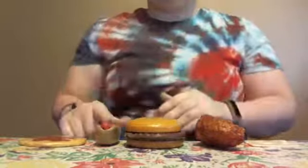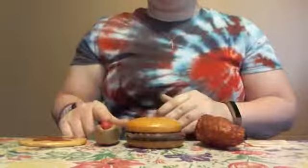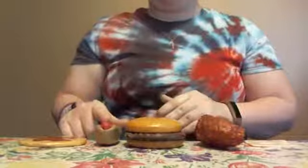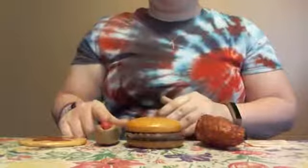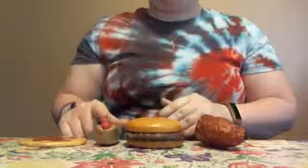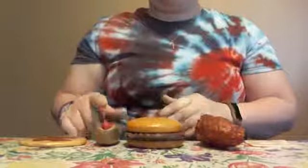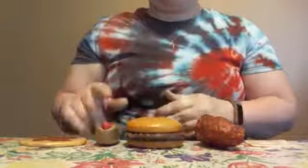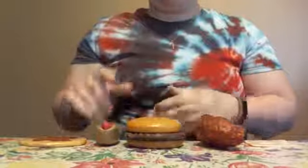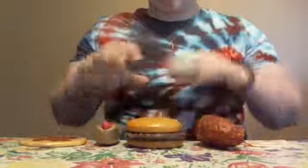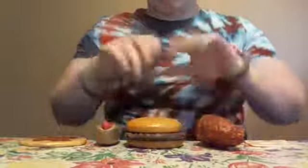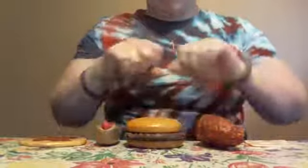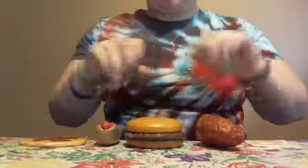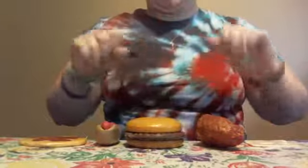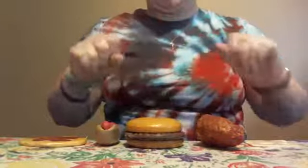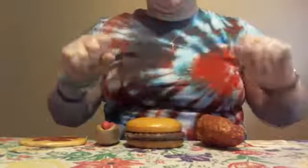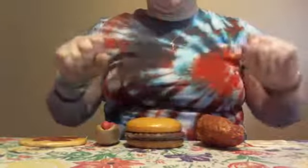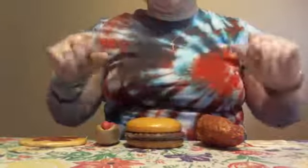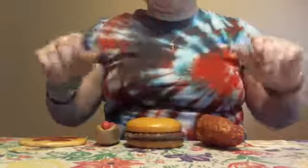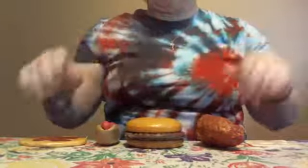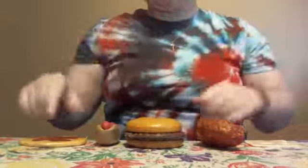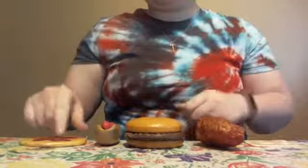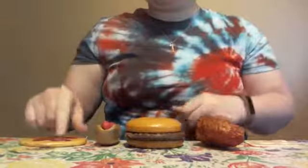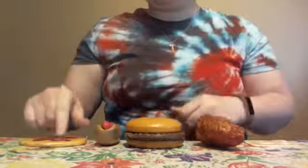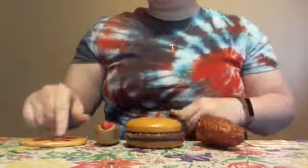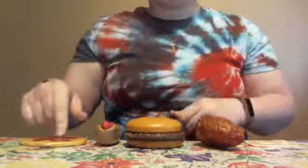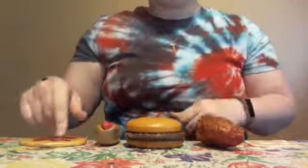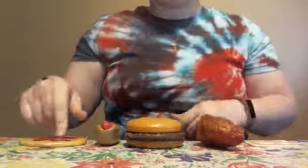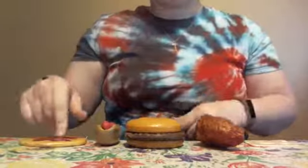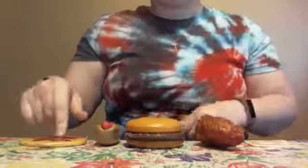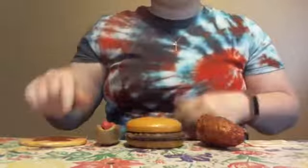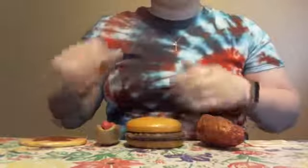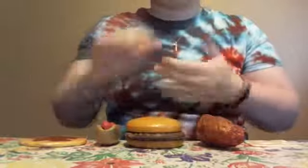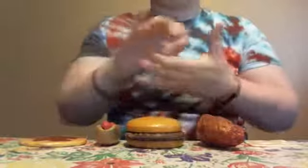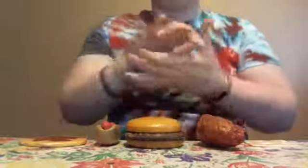our hot dog, and our